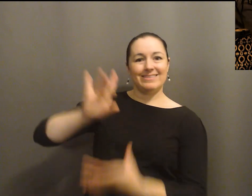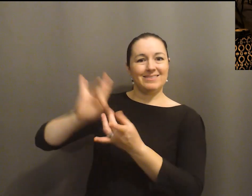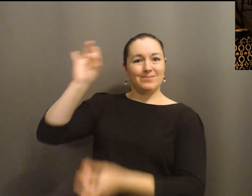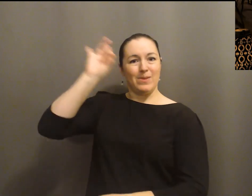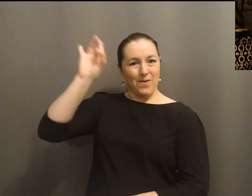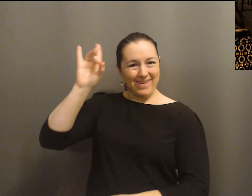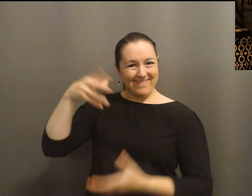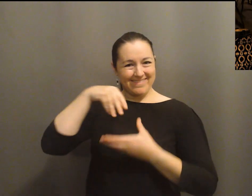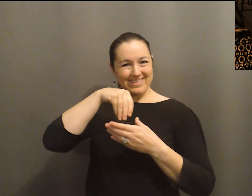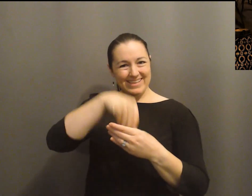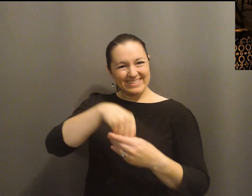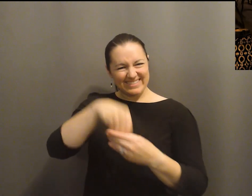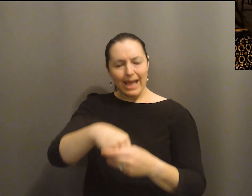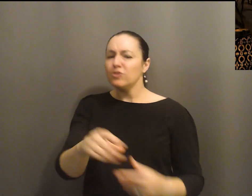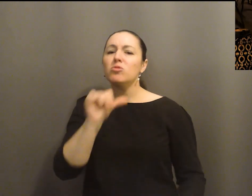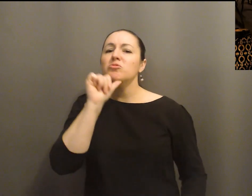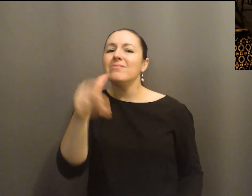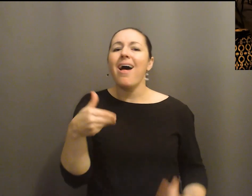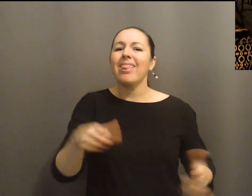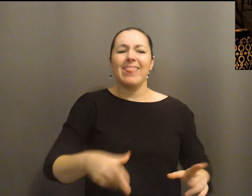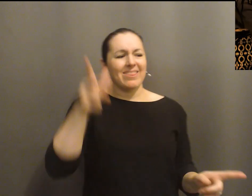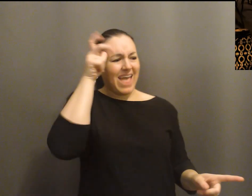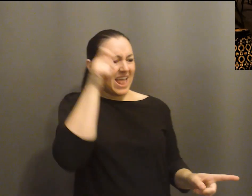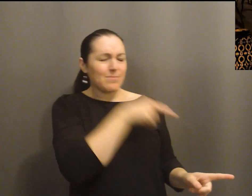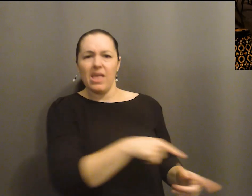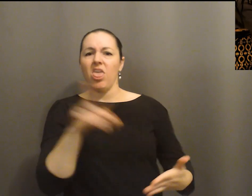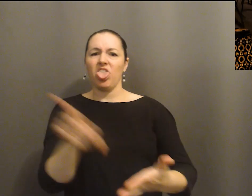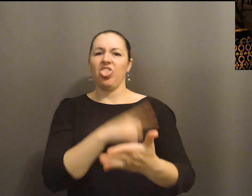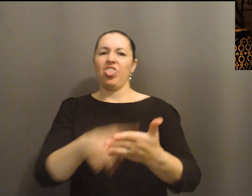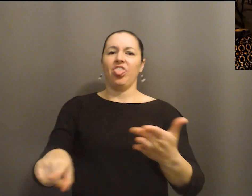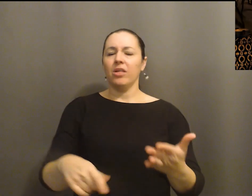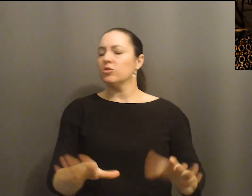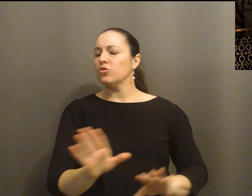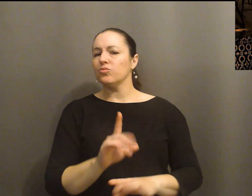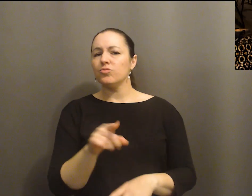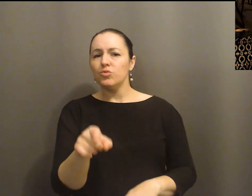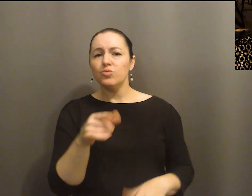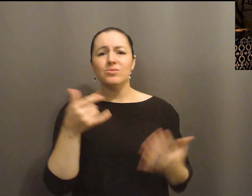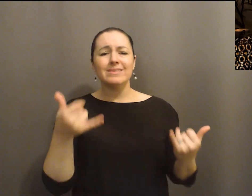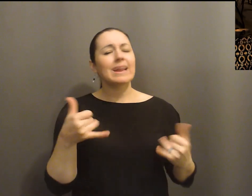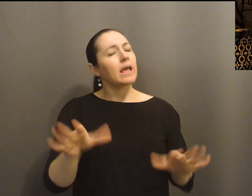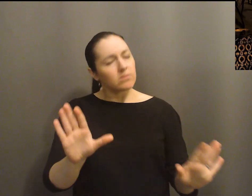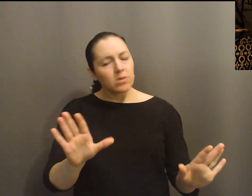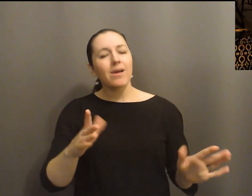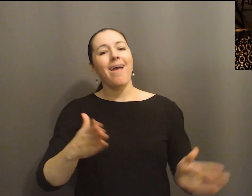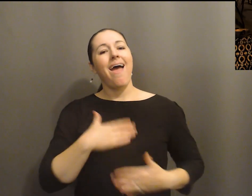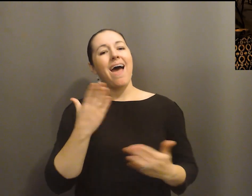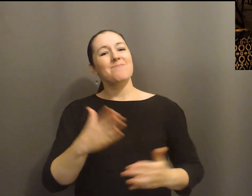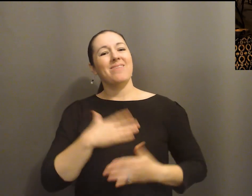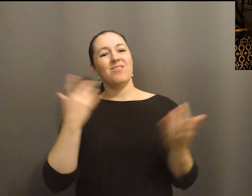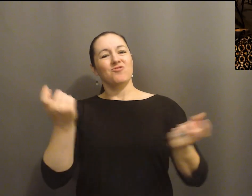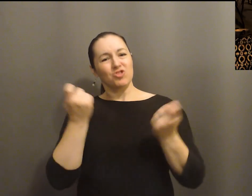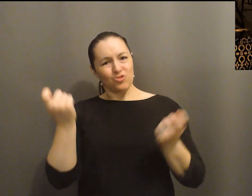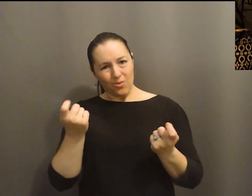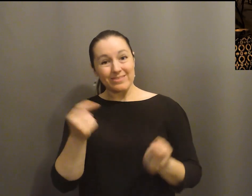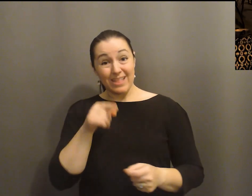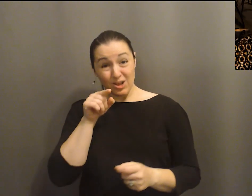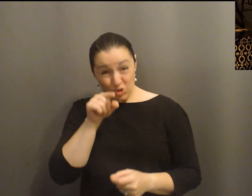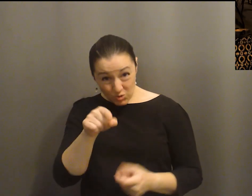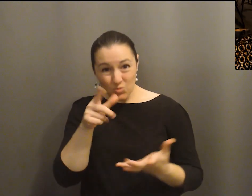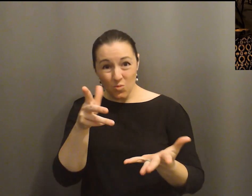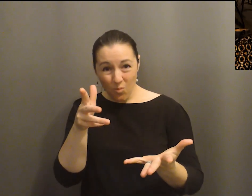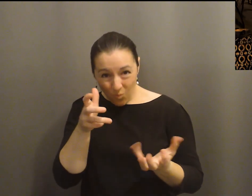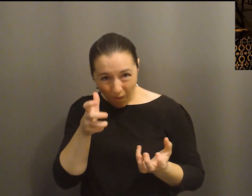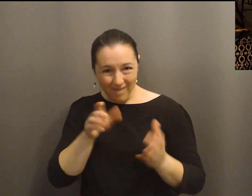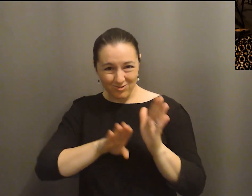Inside of you So don't let the enemy Kick your butt today Be grateful Be happy Rejoice in the fact That you want To grow